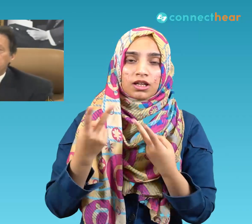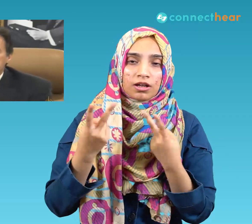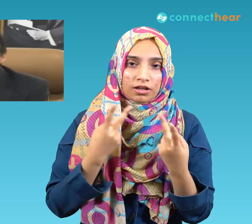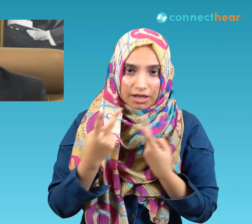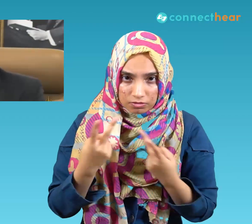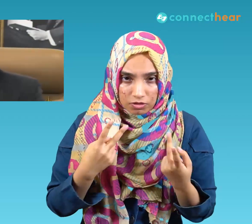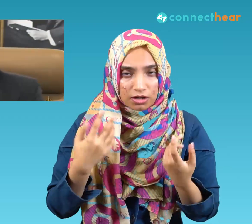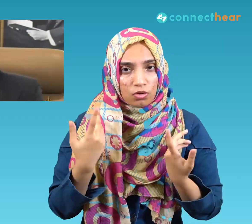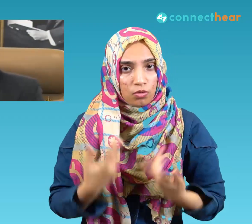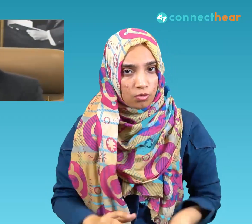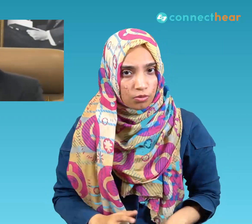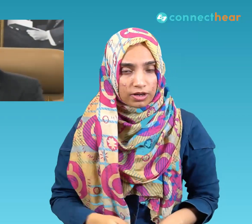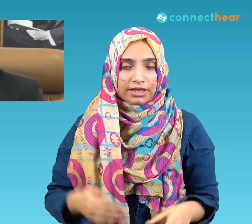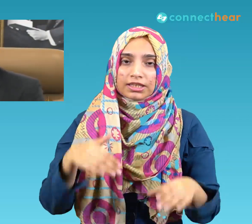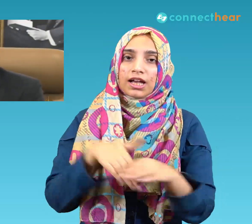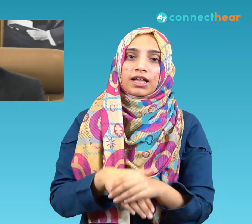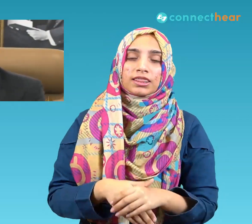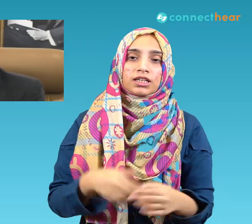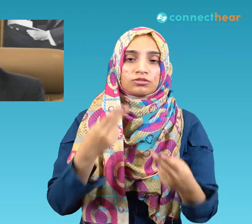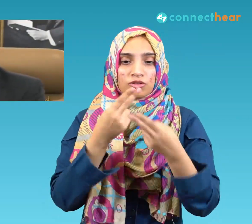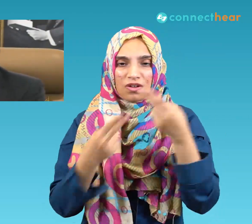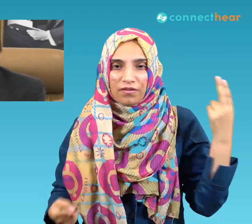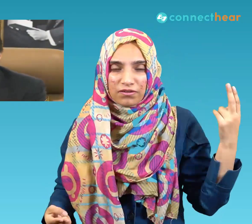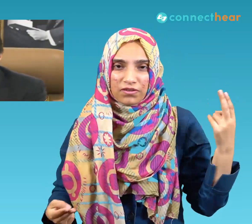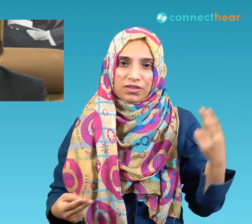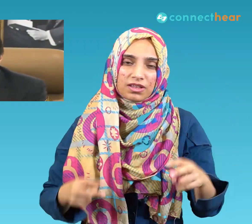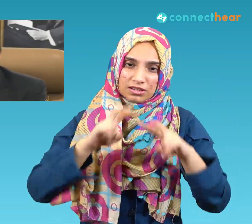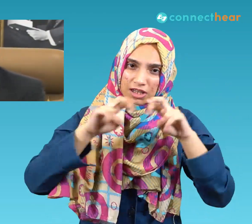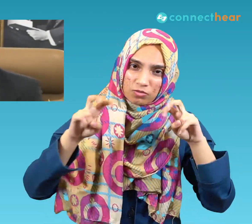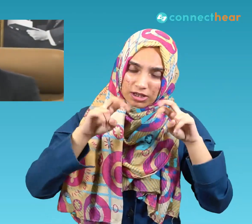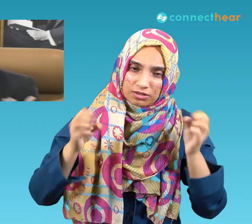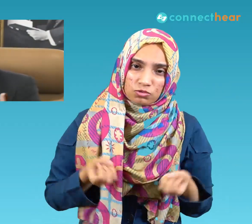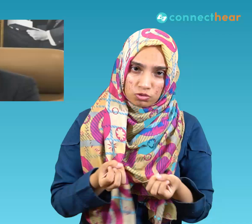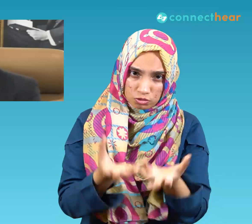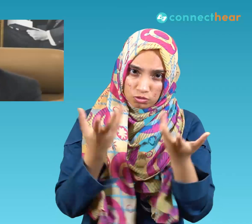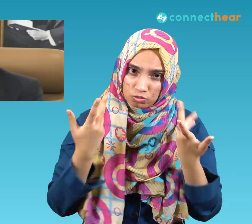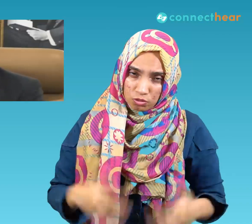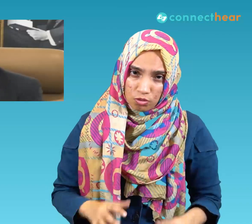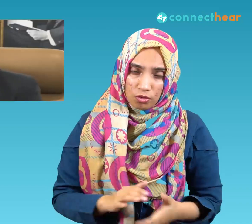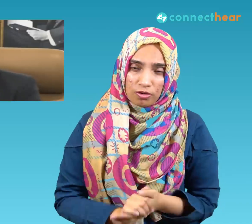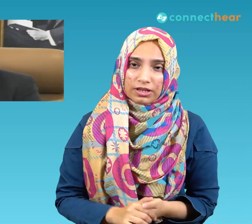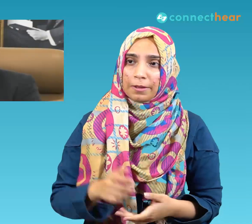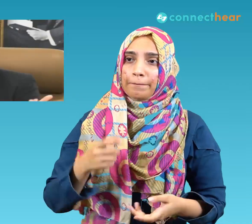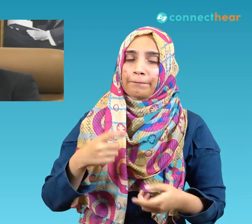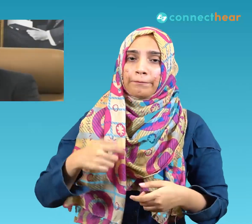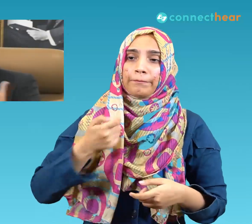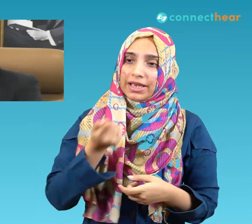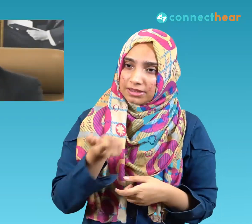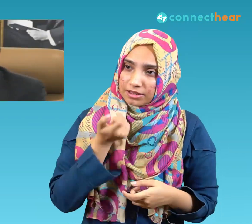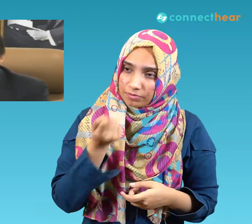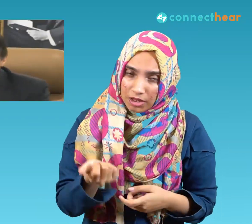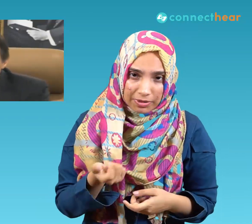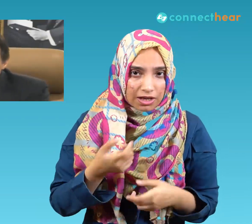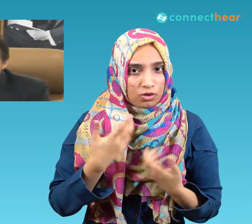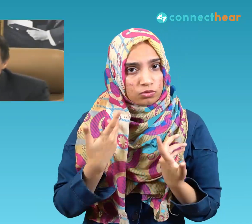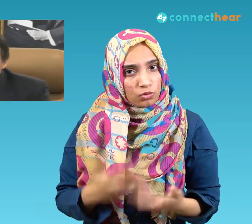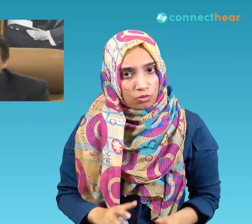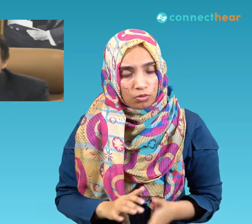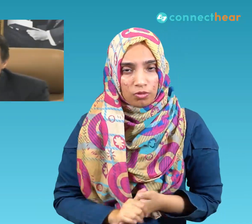part of our foreign exchange earning. Foreign direct investment, which was improving, and fortunately is improving